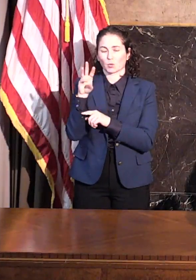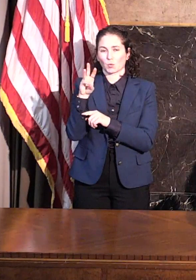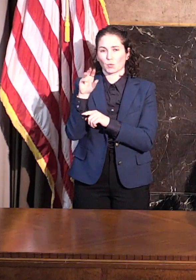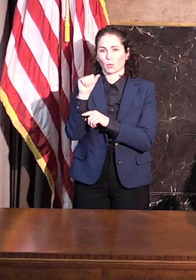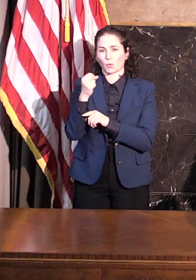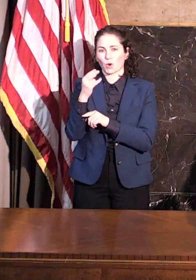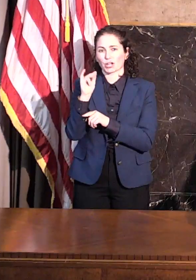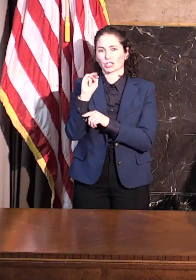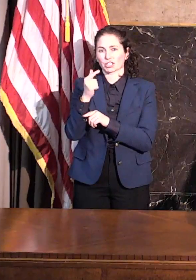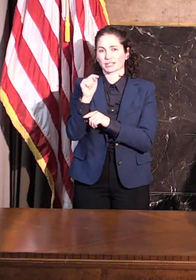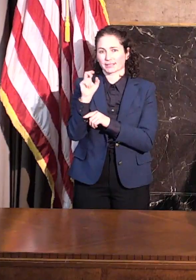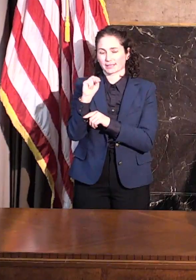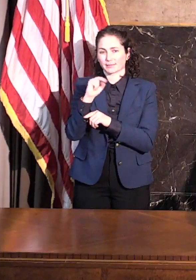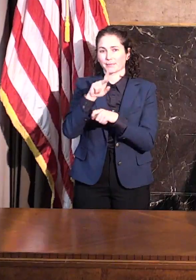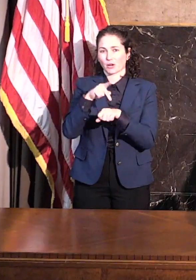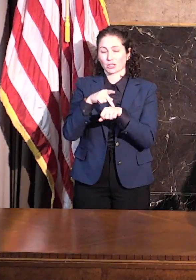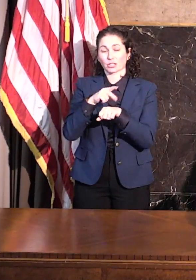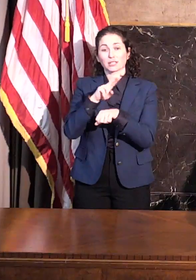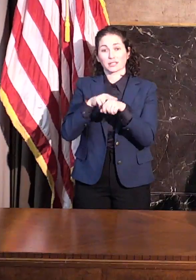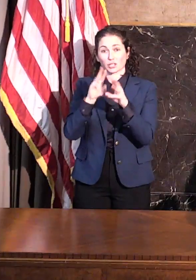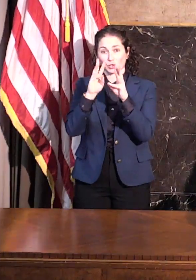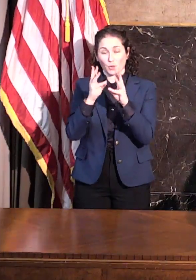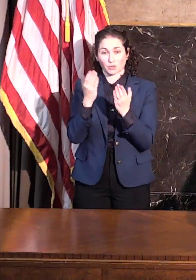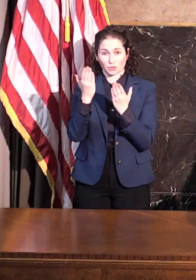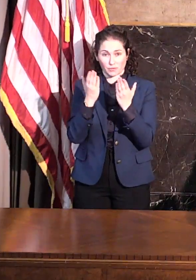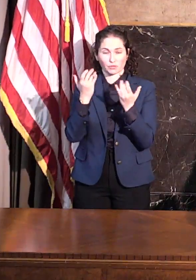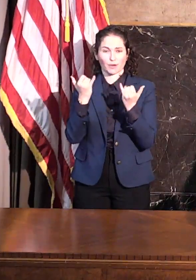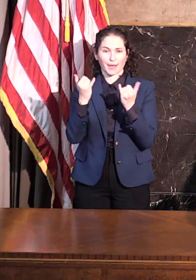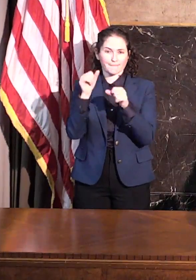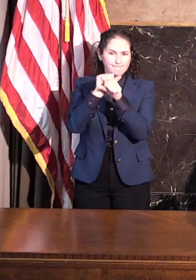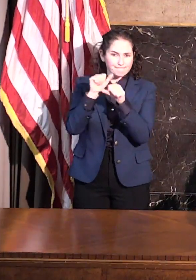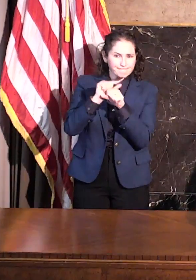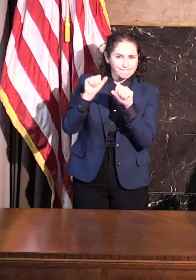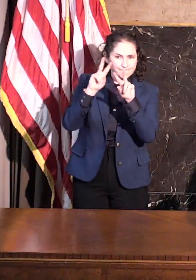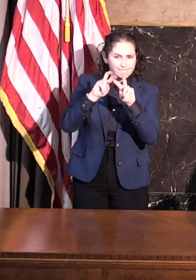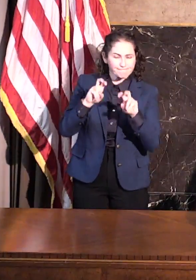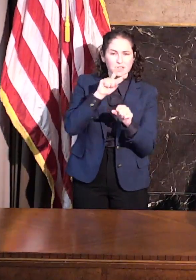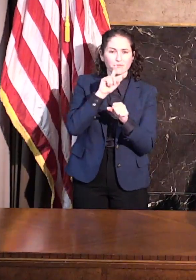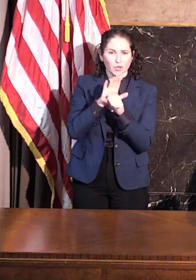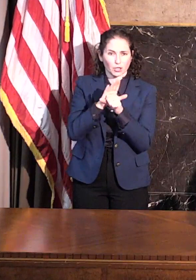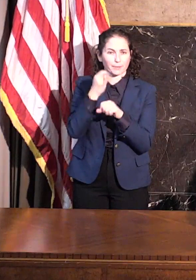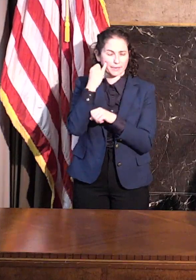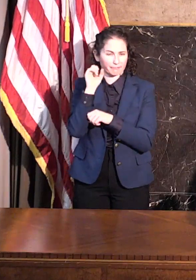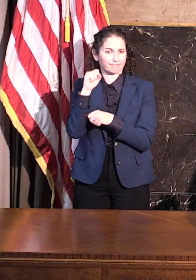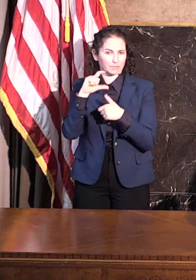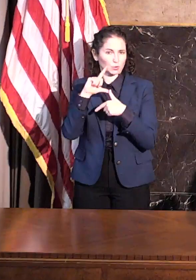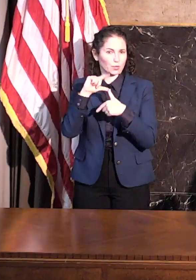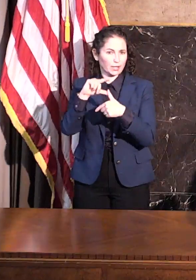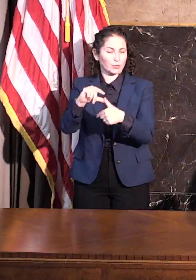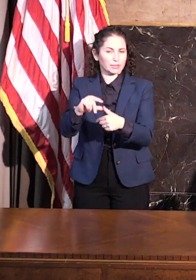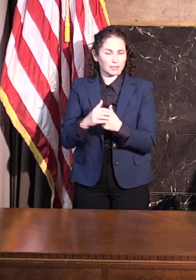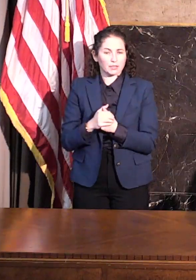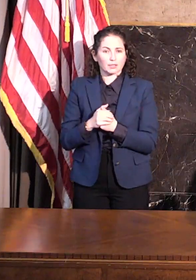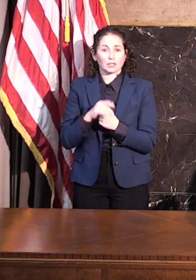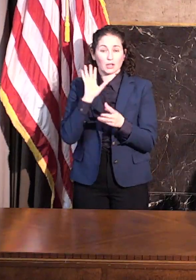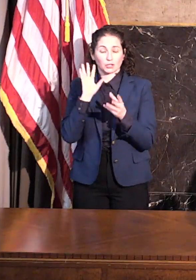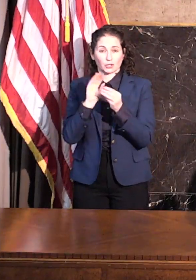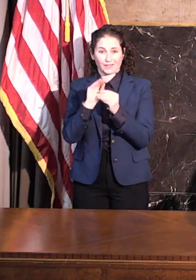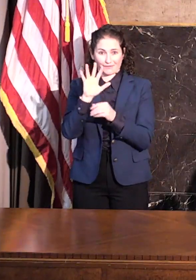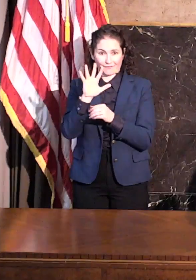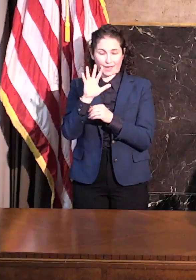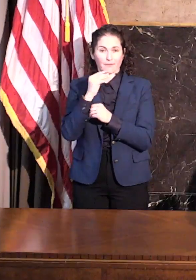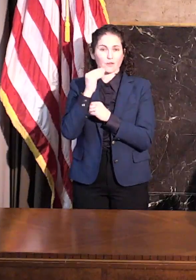and possible strong long track tornadoes. There were a couple of possible tornadoes